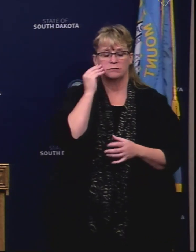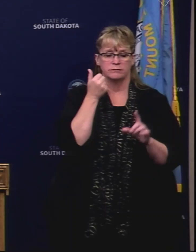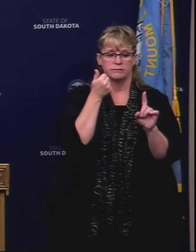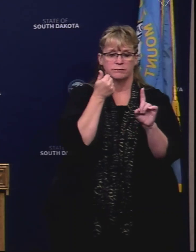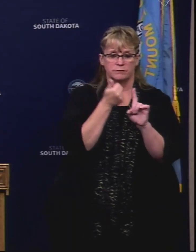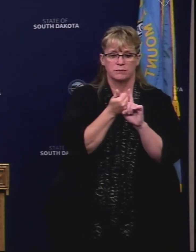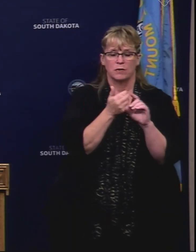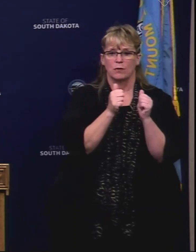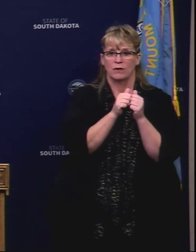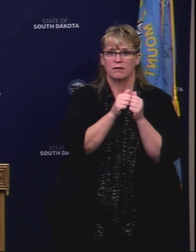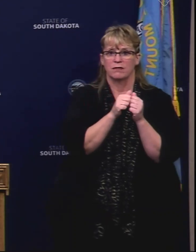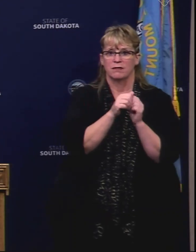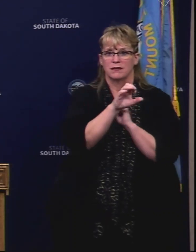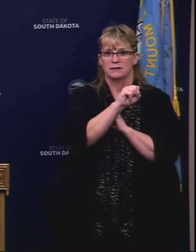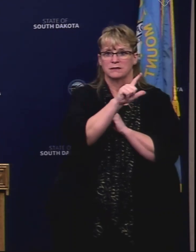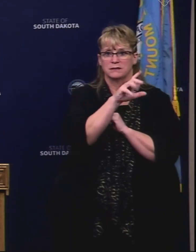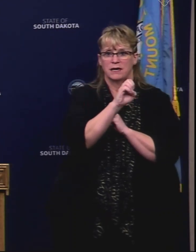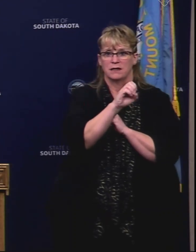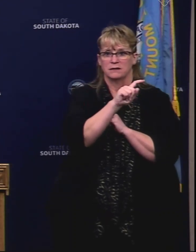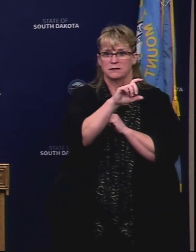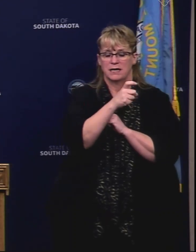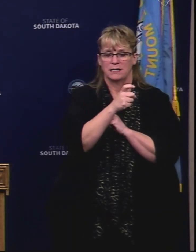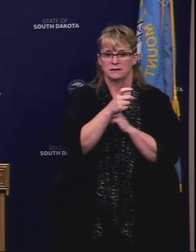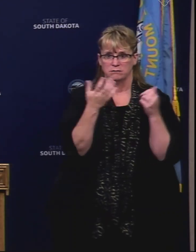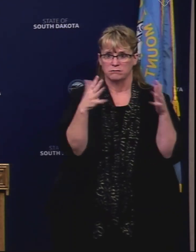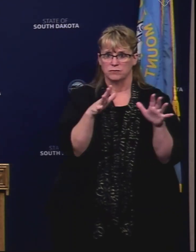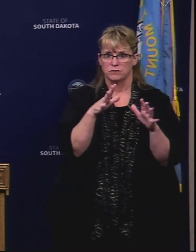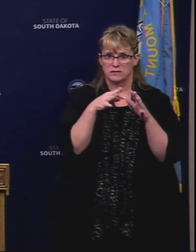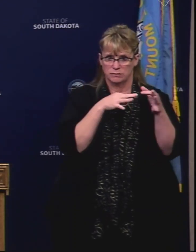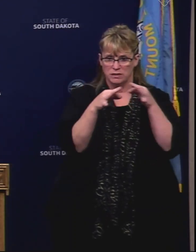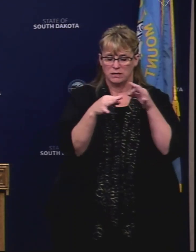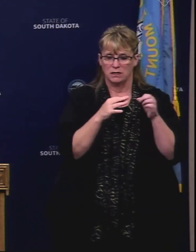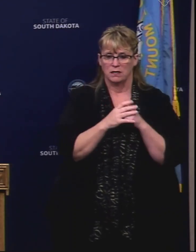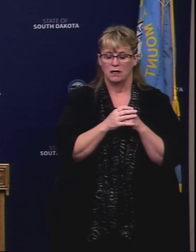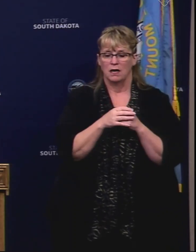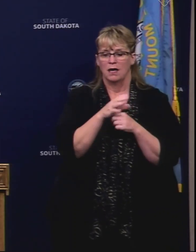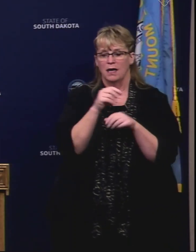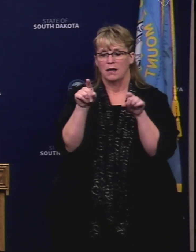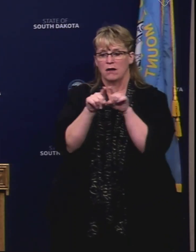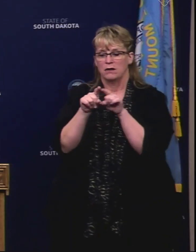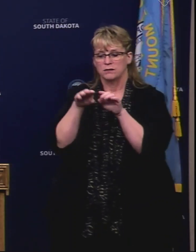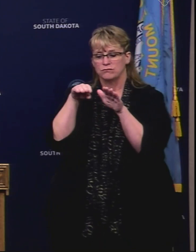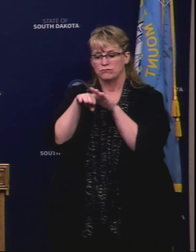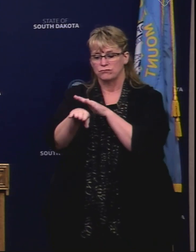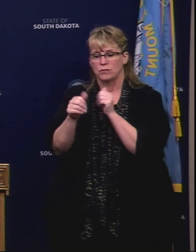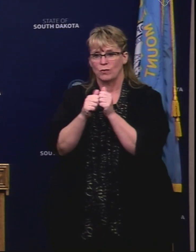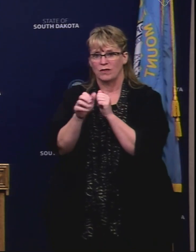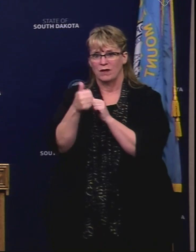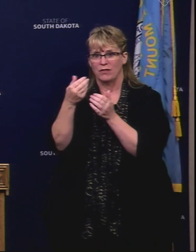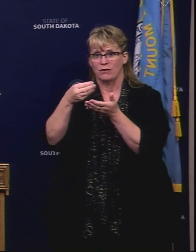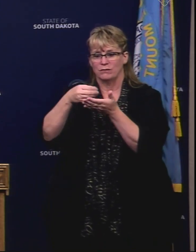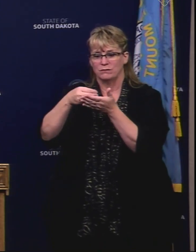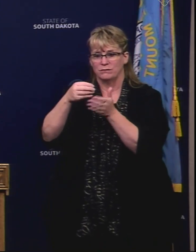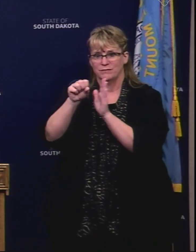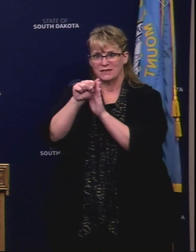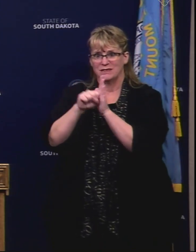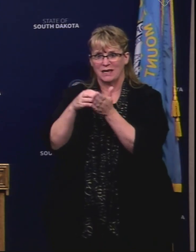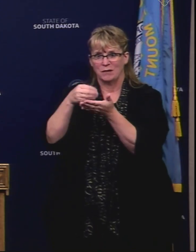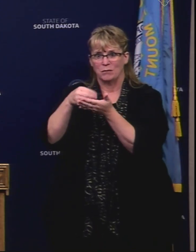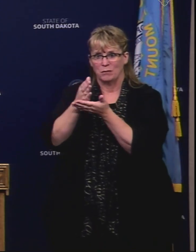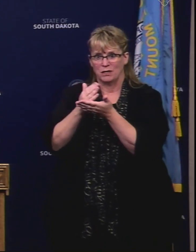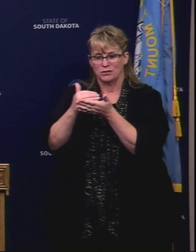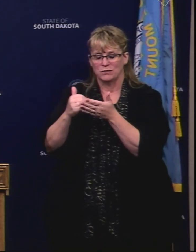sales tax numbers, and which I've currently talked about, and also a decline in other revenue sources for the state budget.